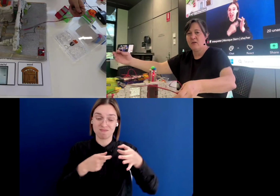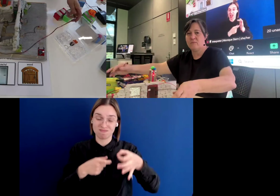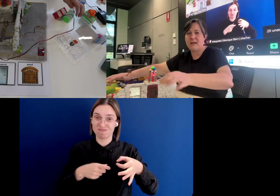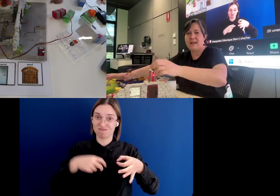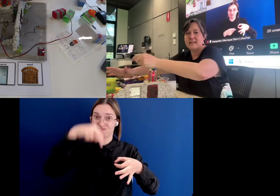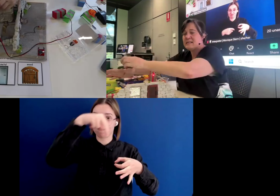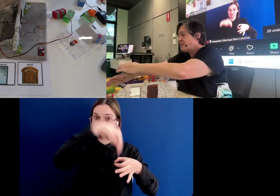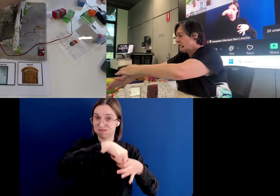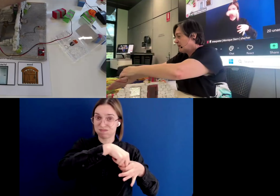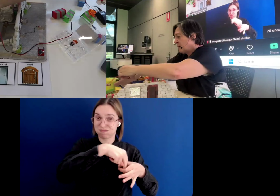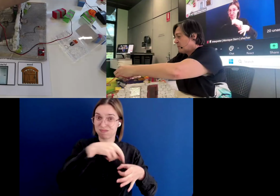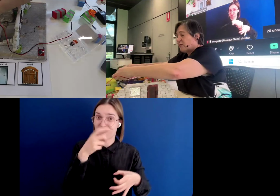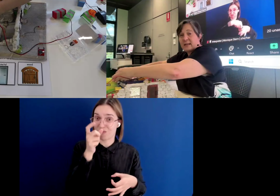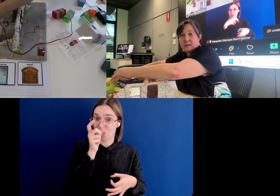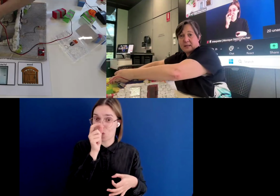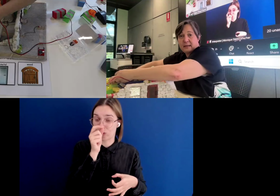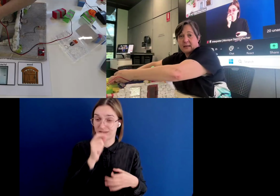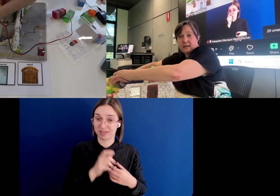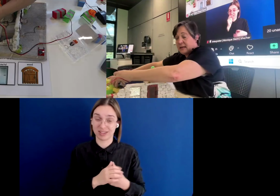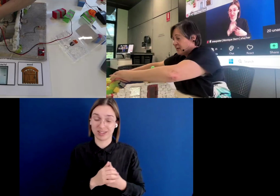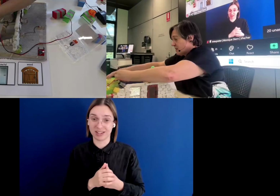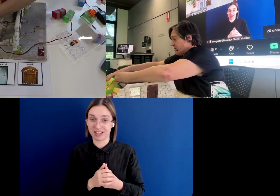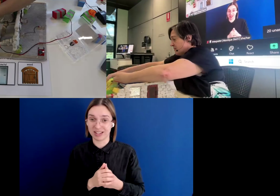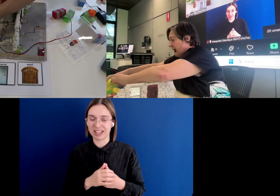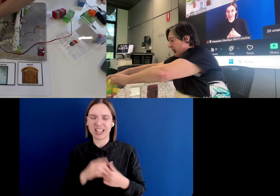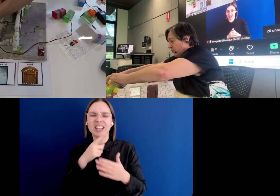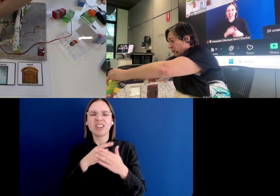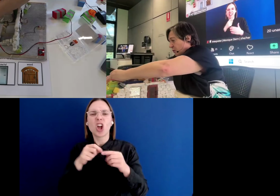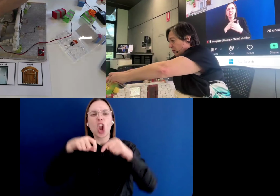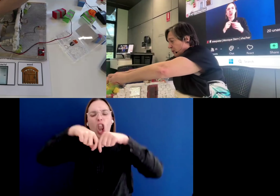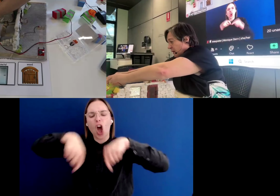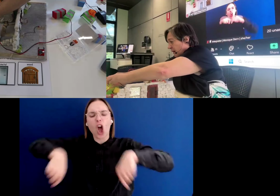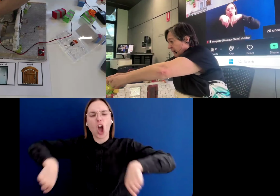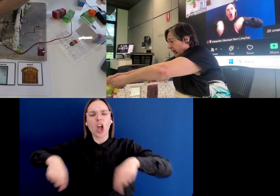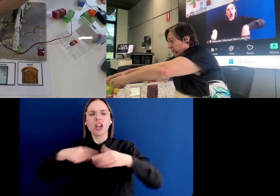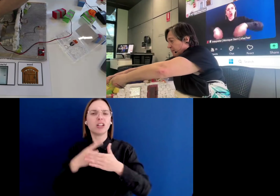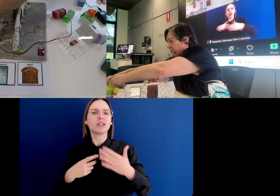nothing, it just gives you a little bit more flexibility in terms of how you